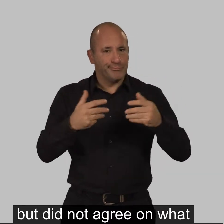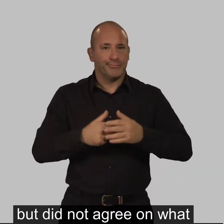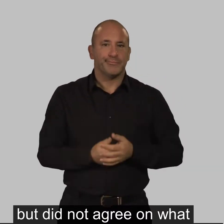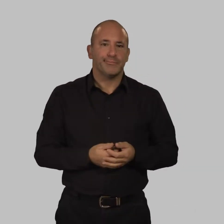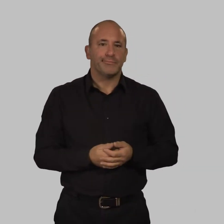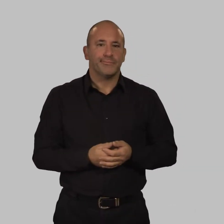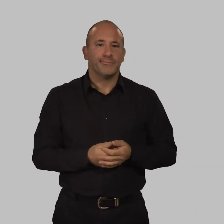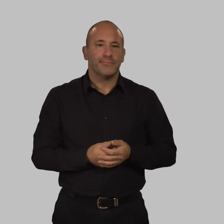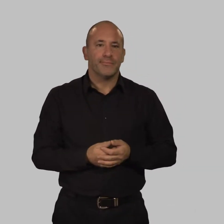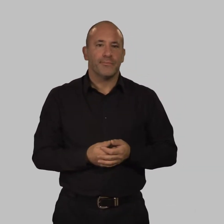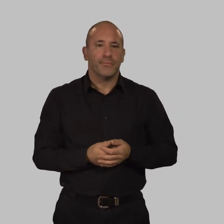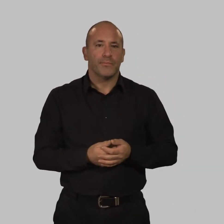made.